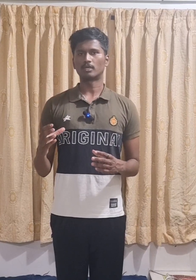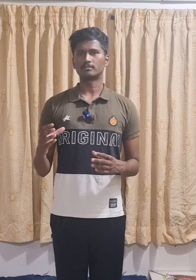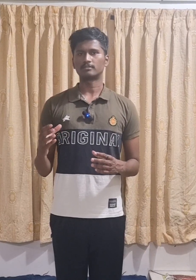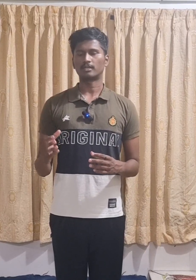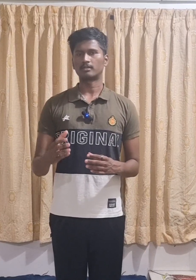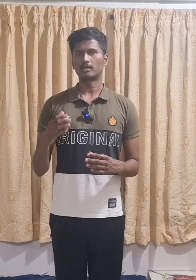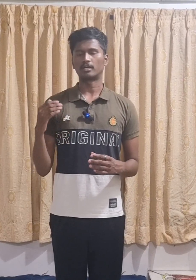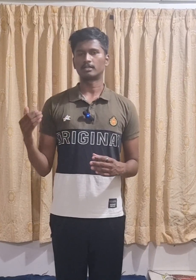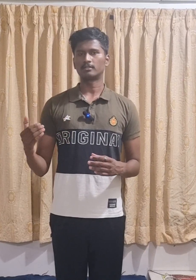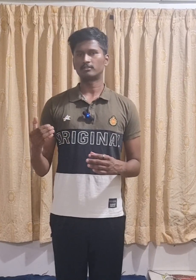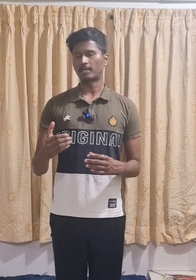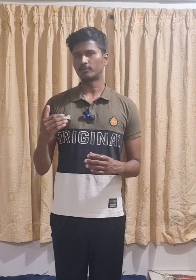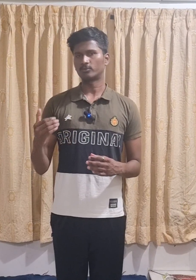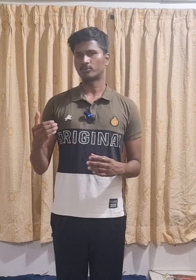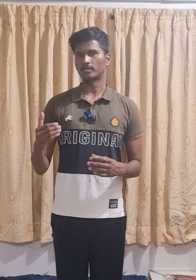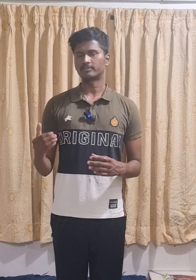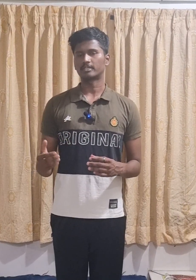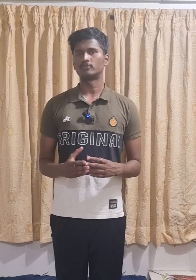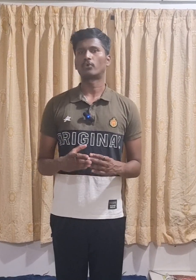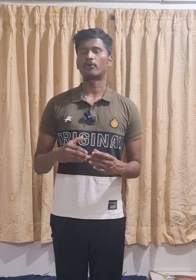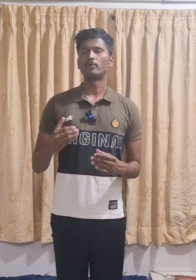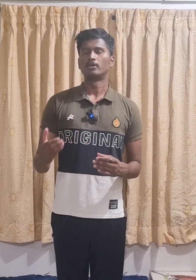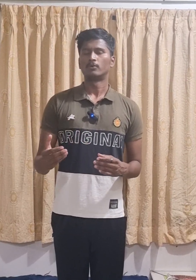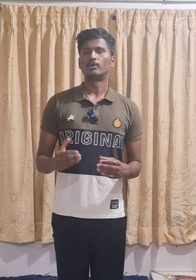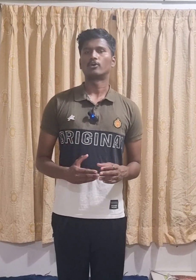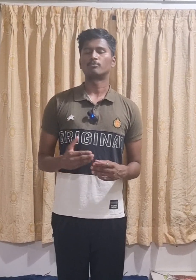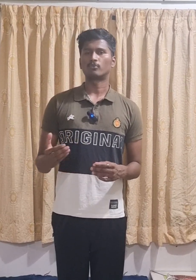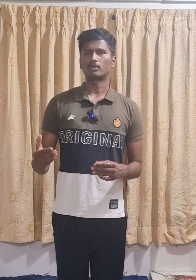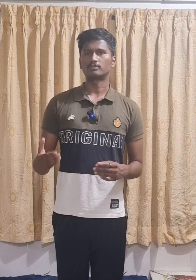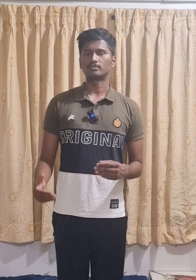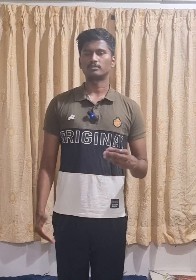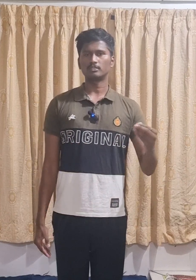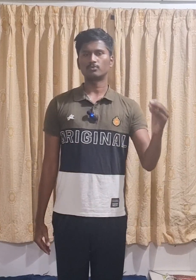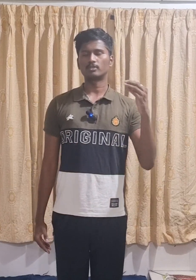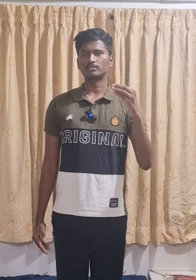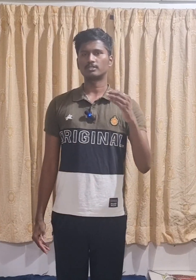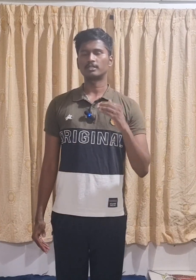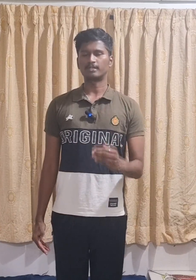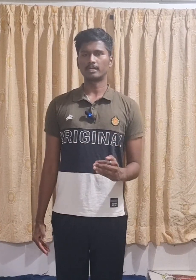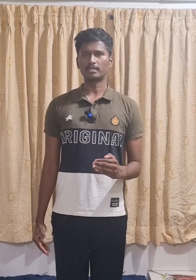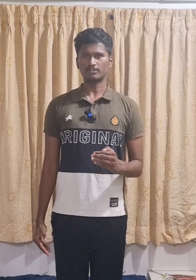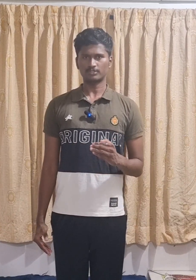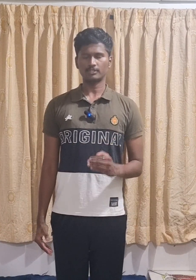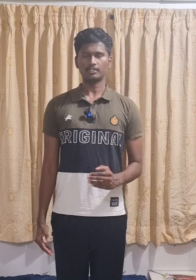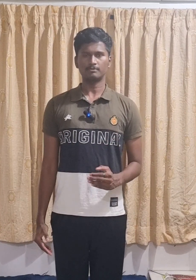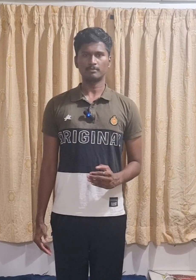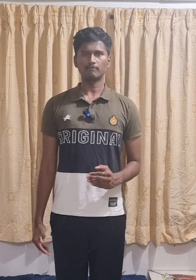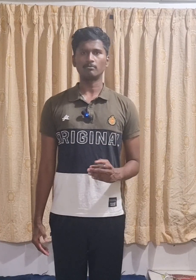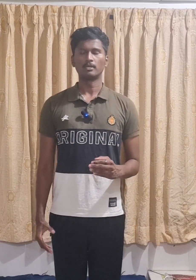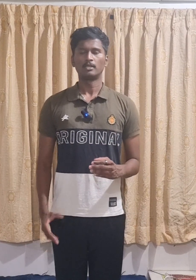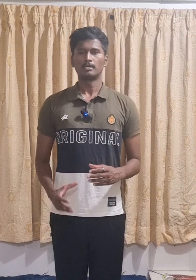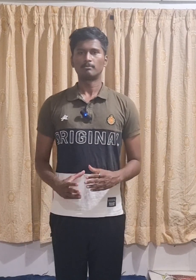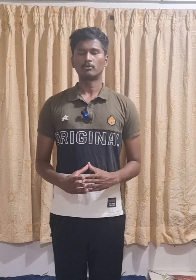classes, and another that two classes can also have one or more classes. In this way, a tree-like structure is being formed, because of